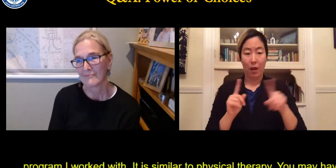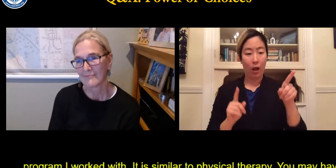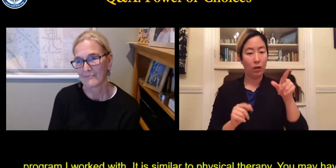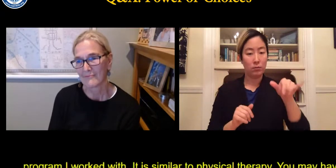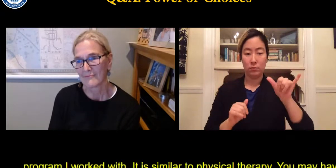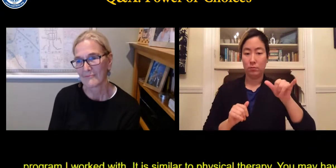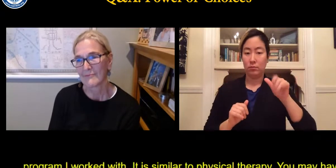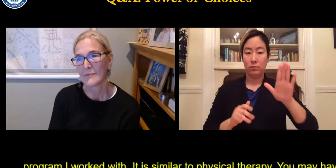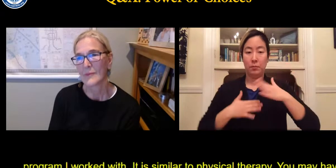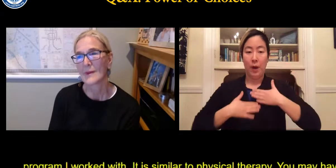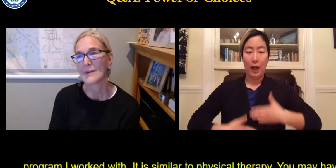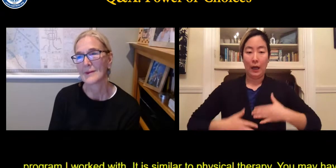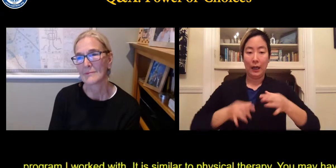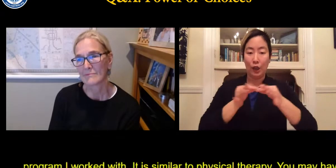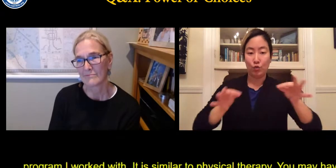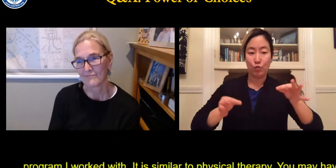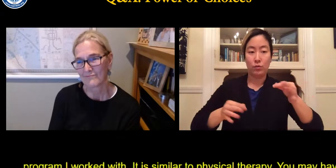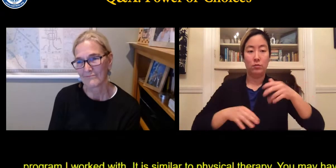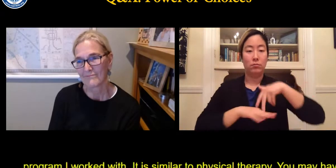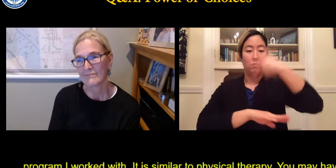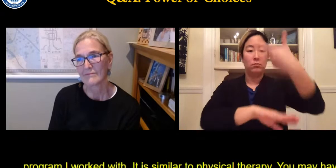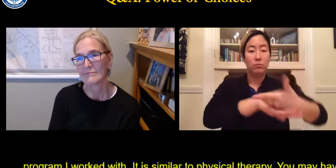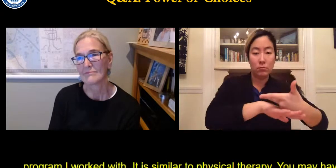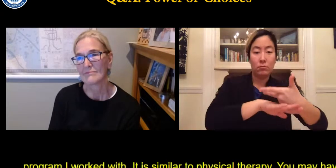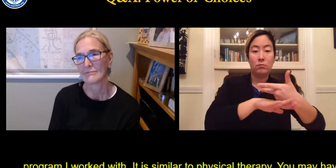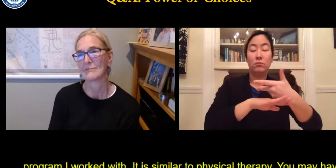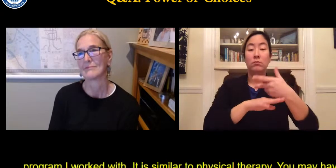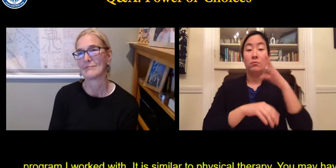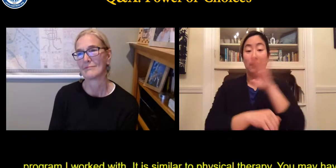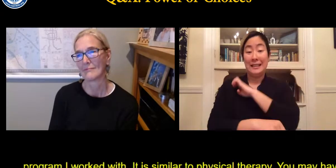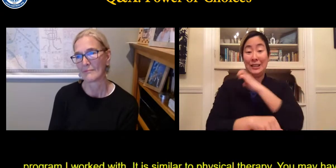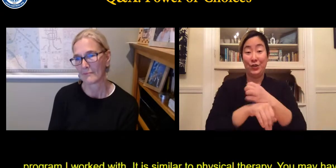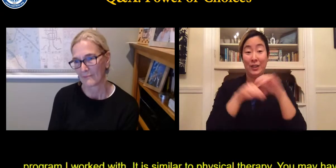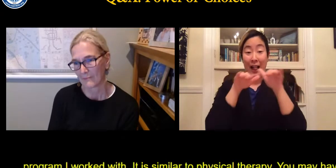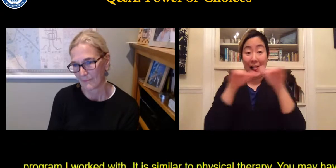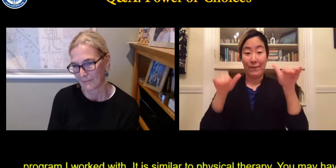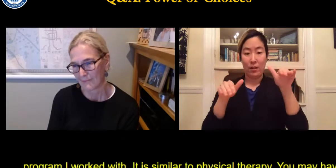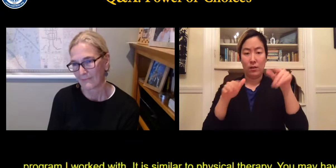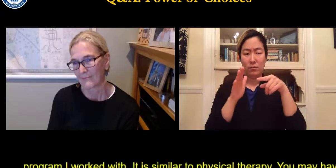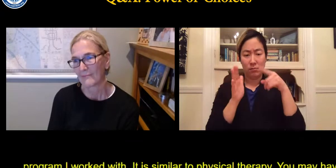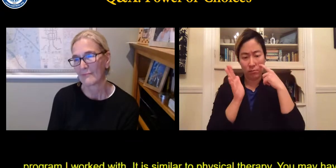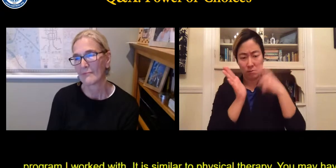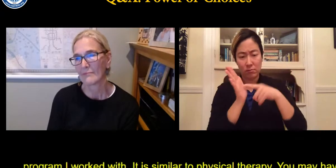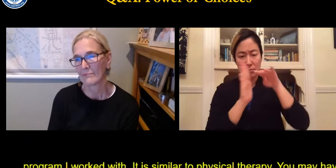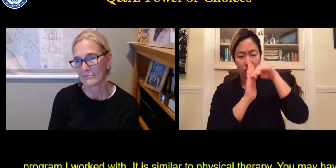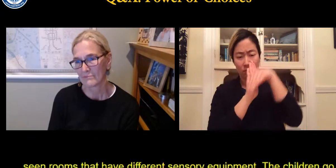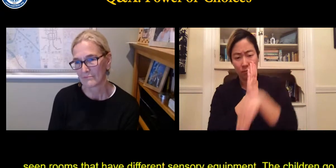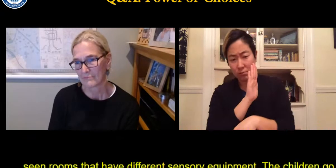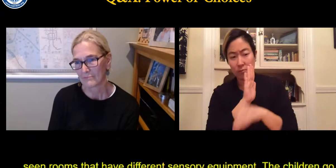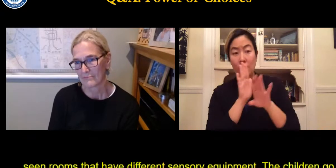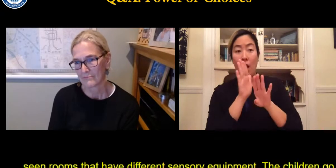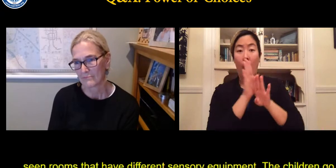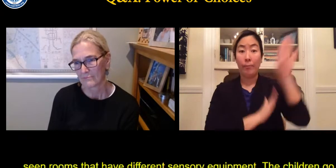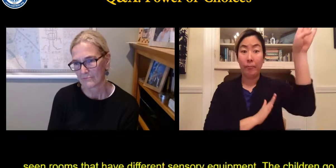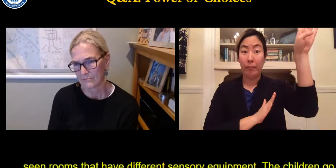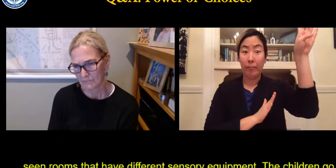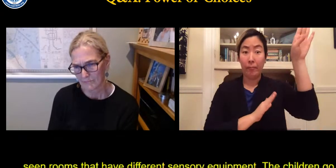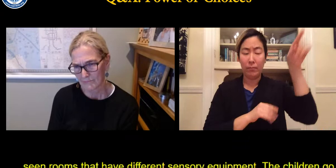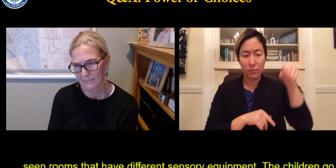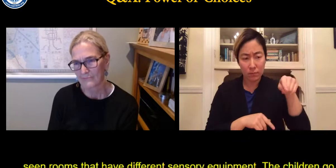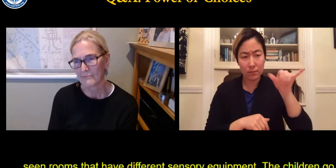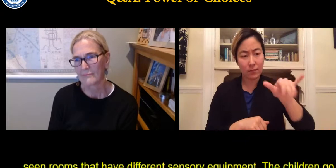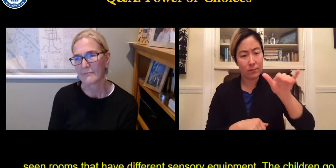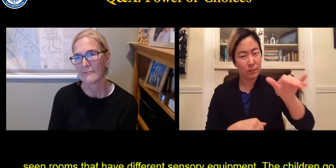student-led. They can explore their feelings by using the various equipment without having to use language,